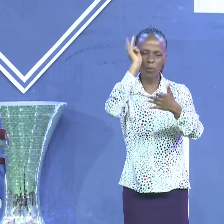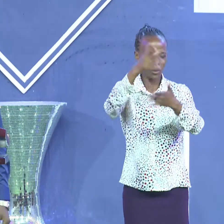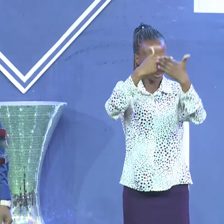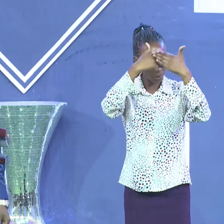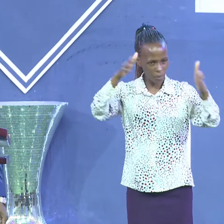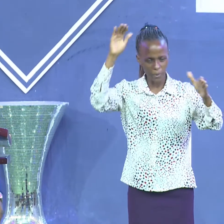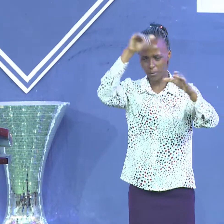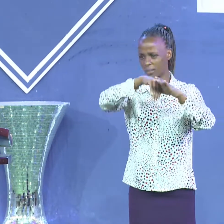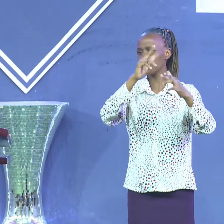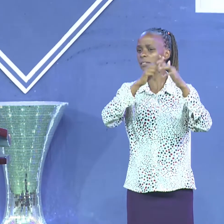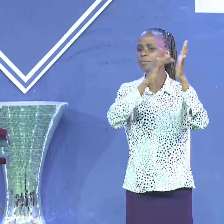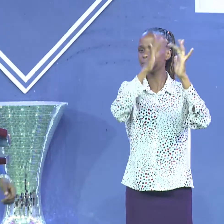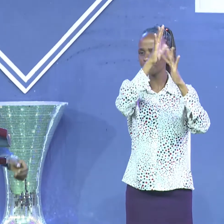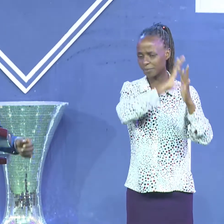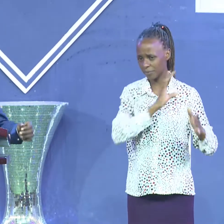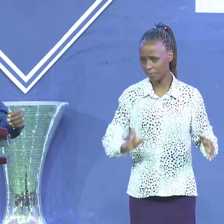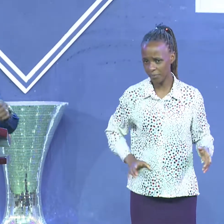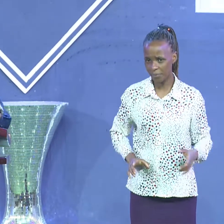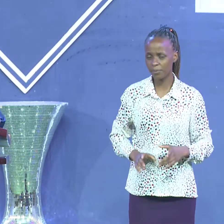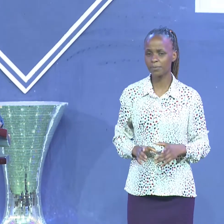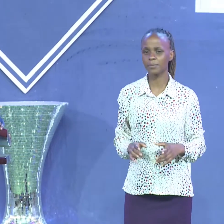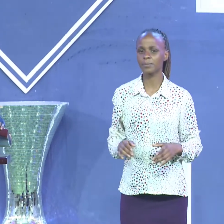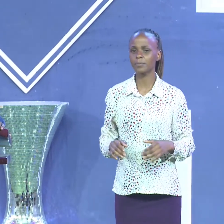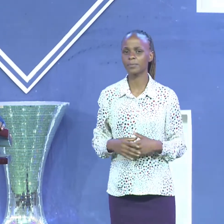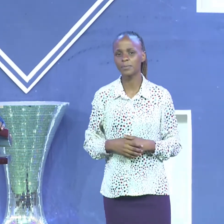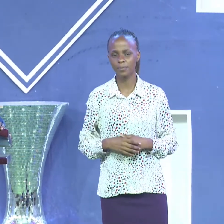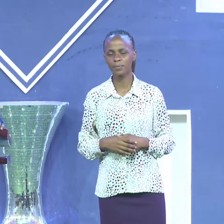prison is going to be opened in Jesus' name.